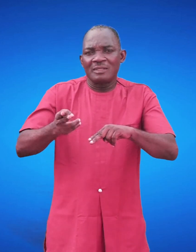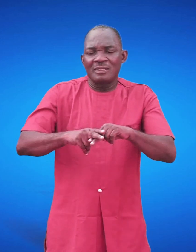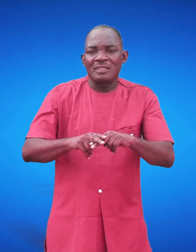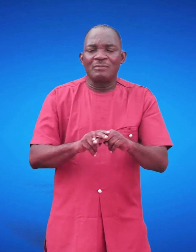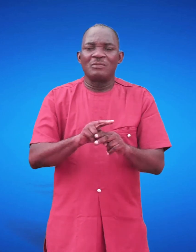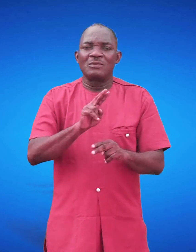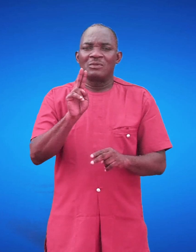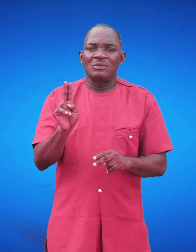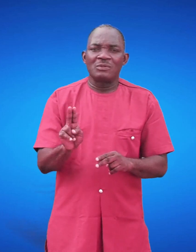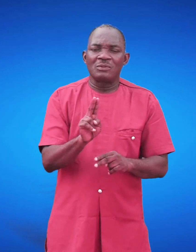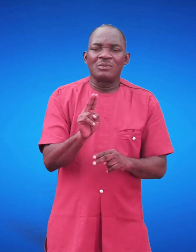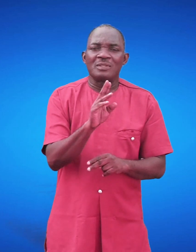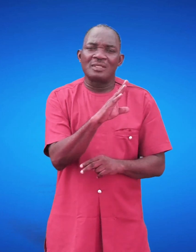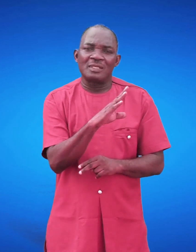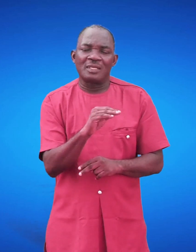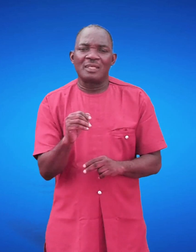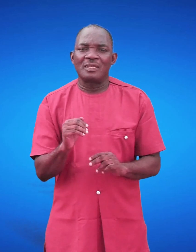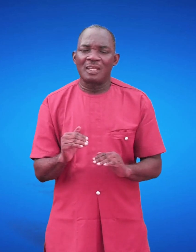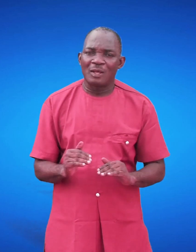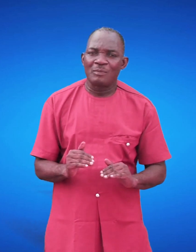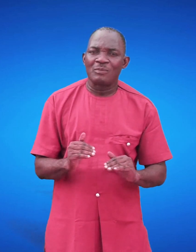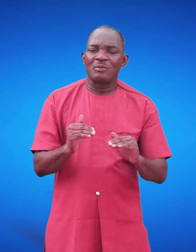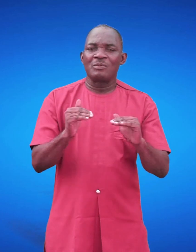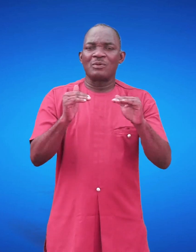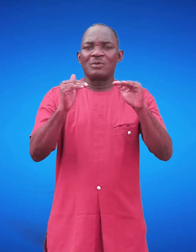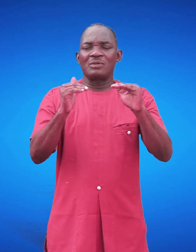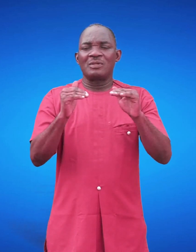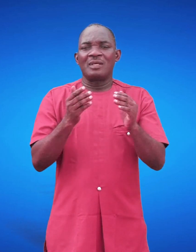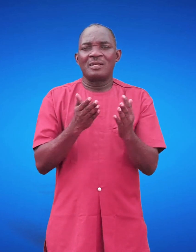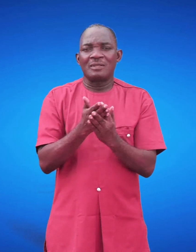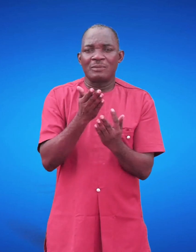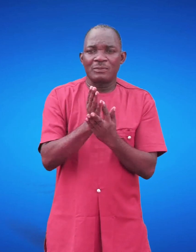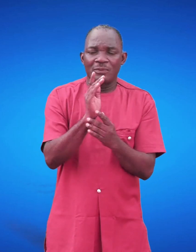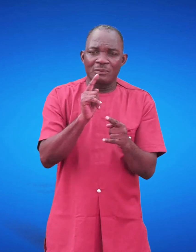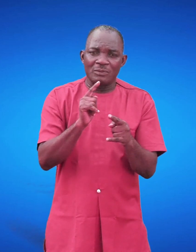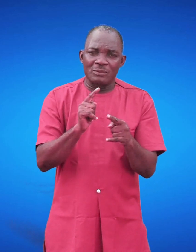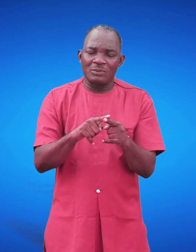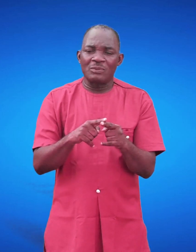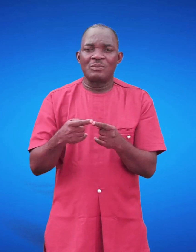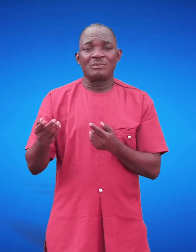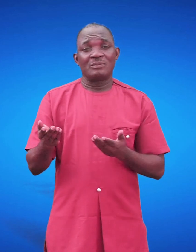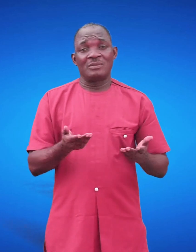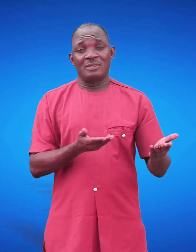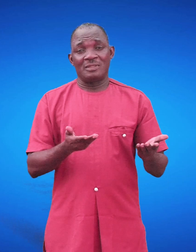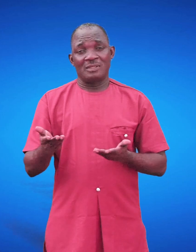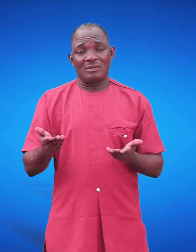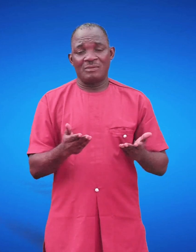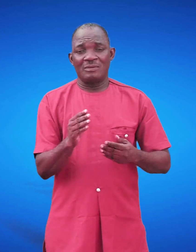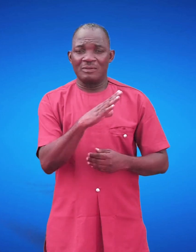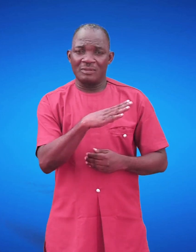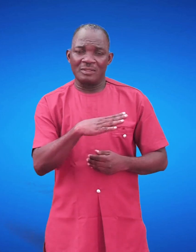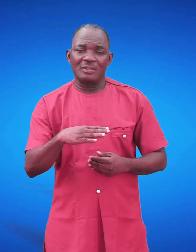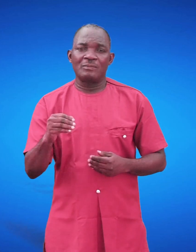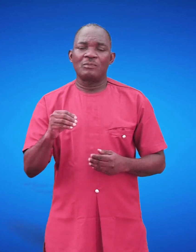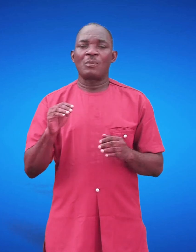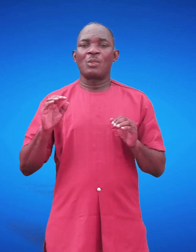consumption and promoting access to services and